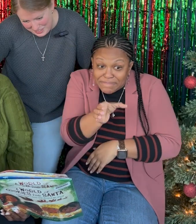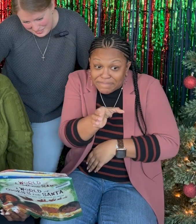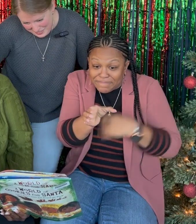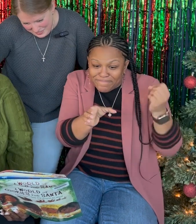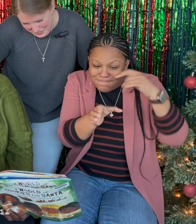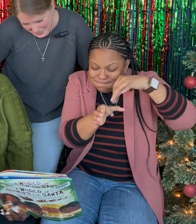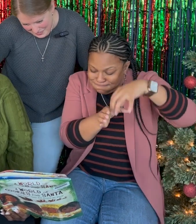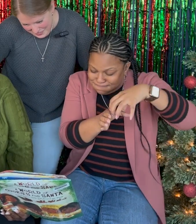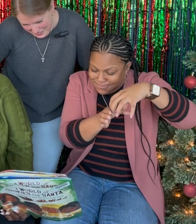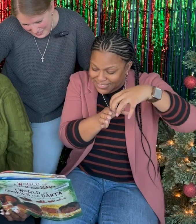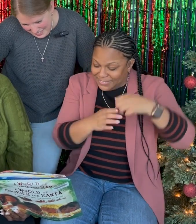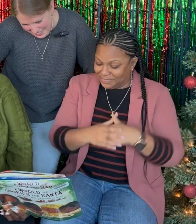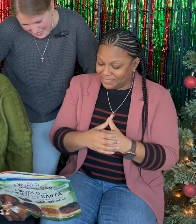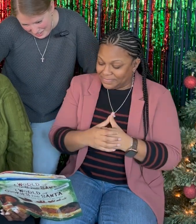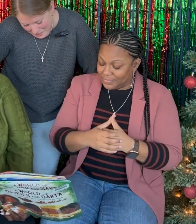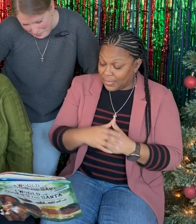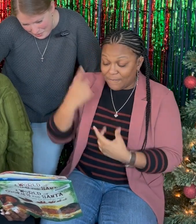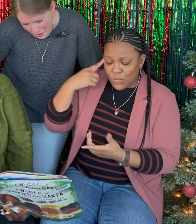hold more.